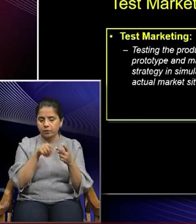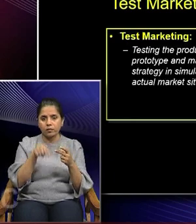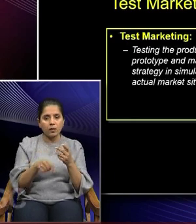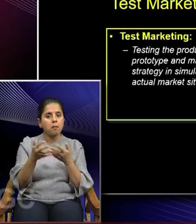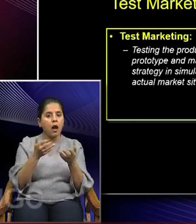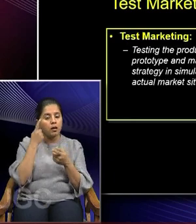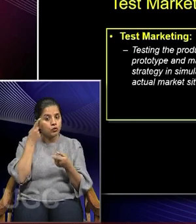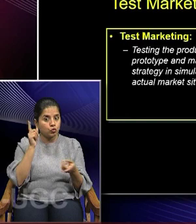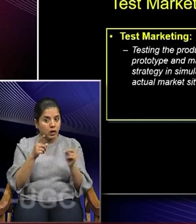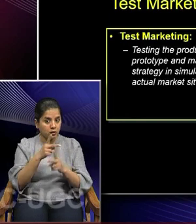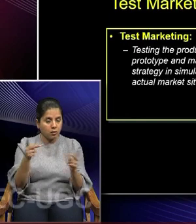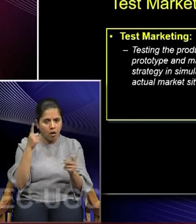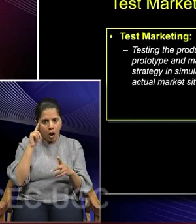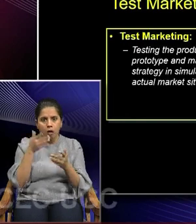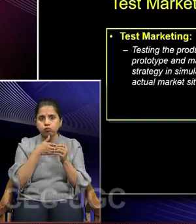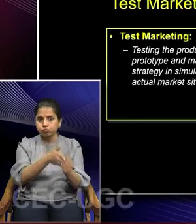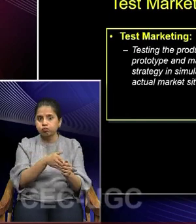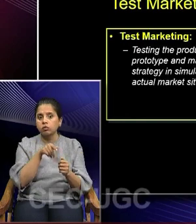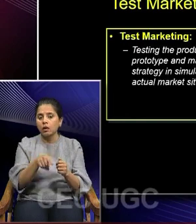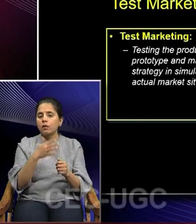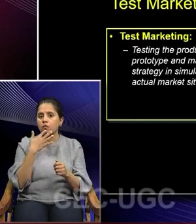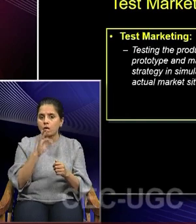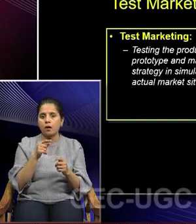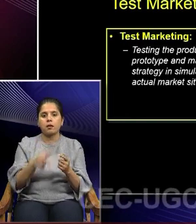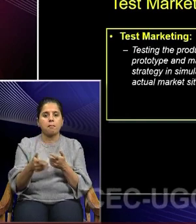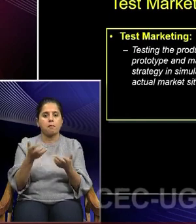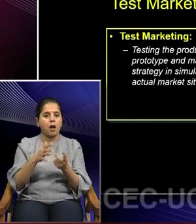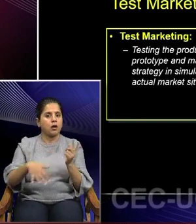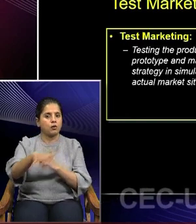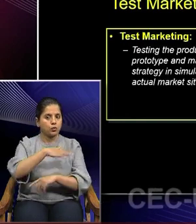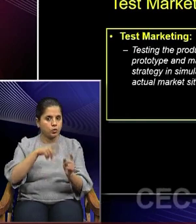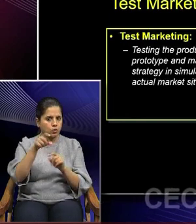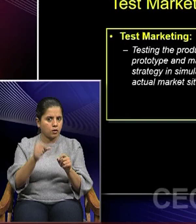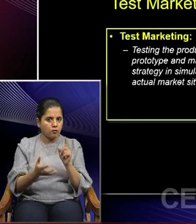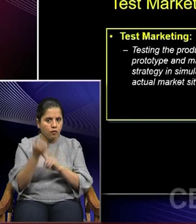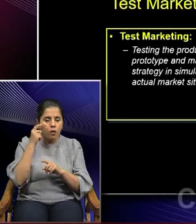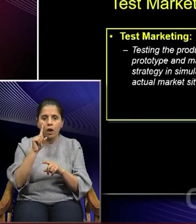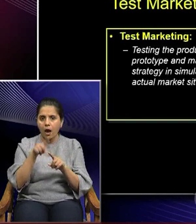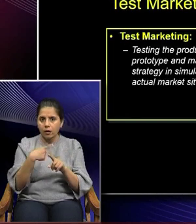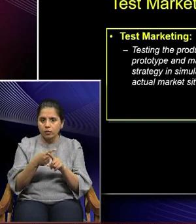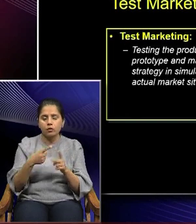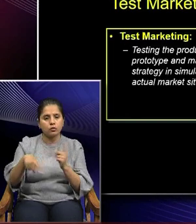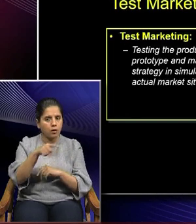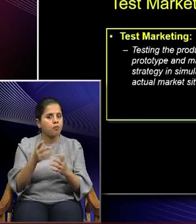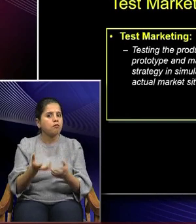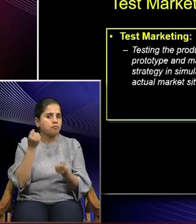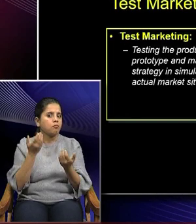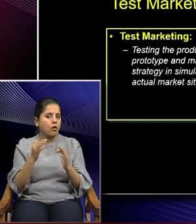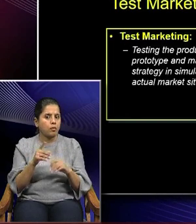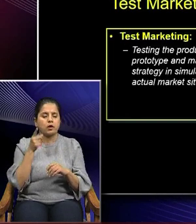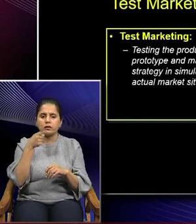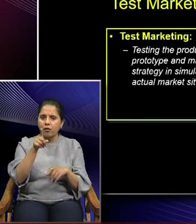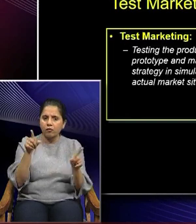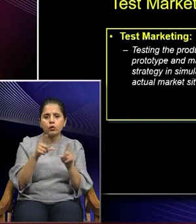in a simulated or actual market situations. You can find some experts for that, and you can do